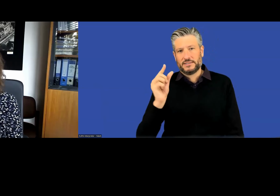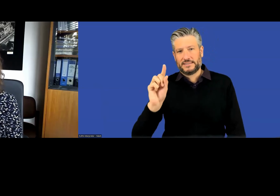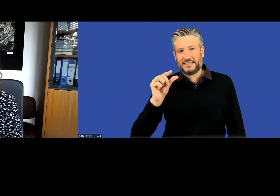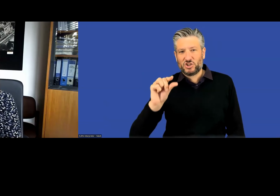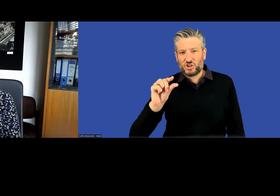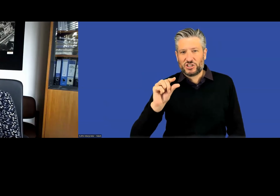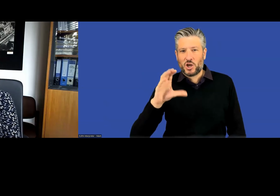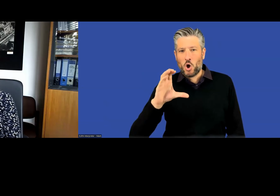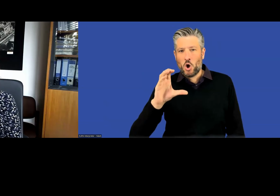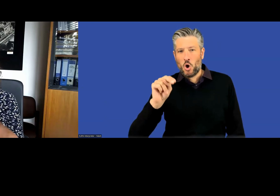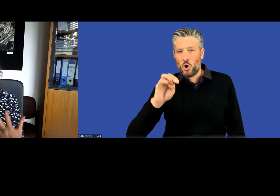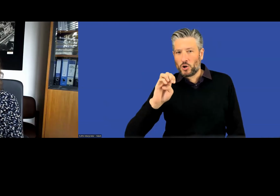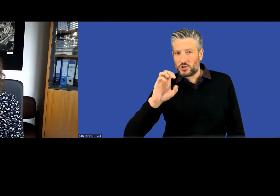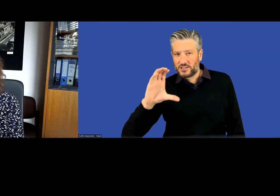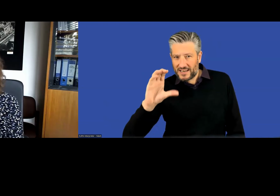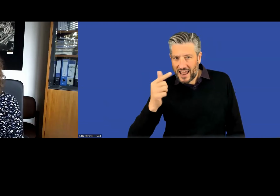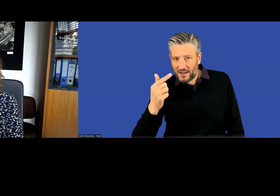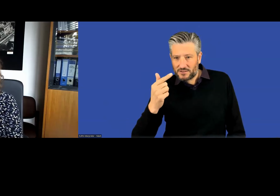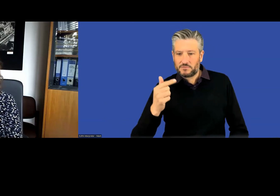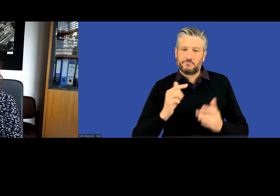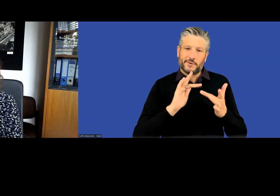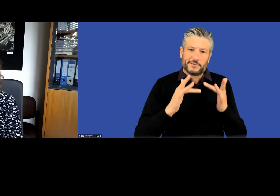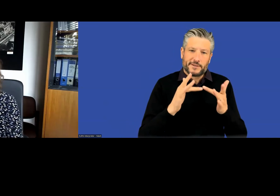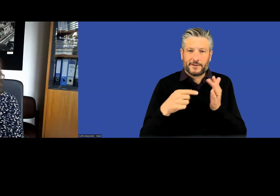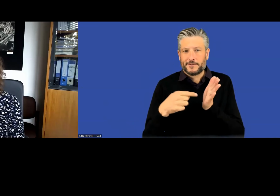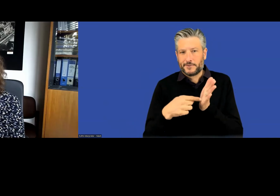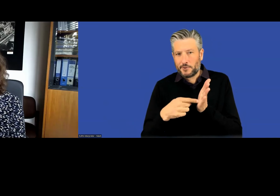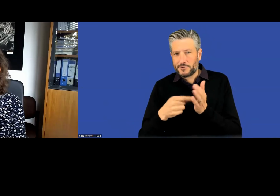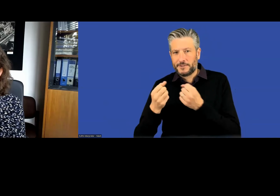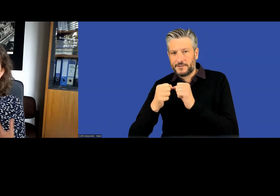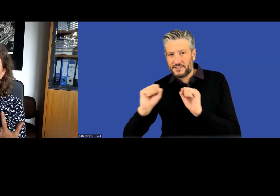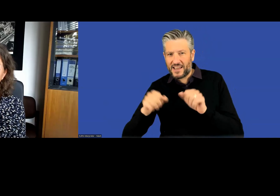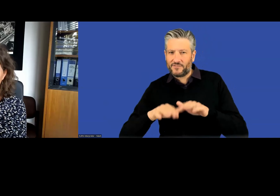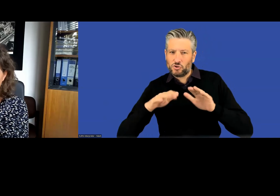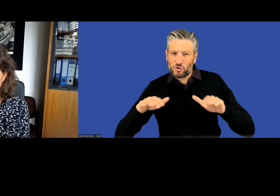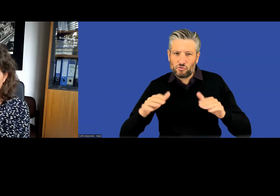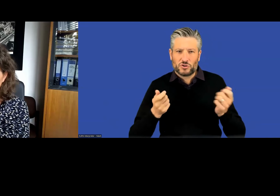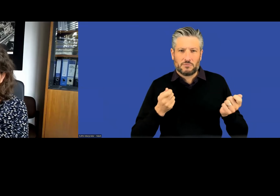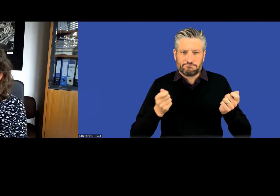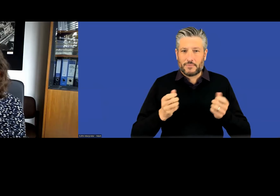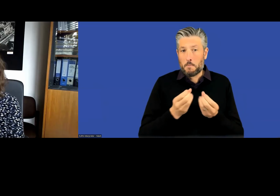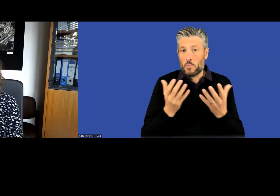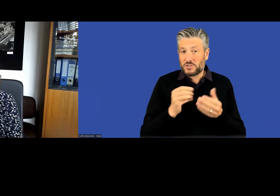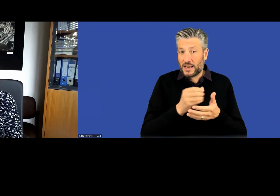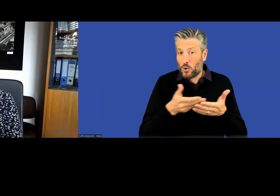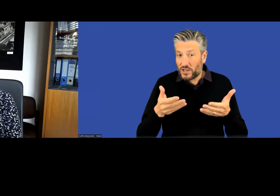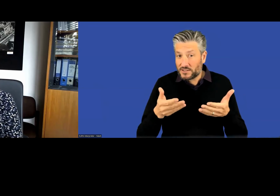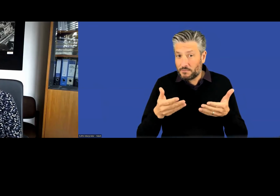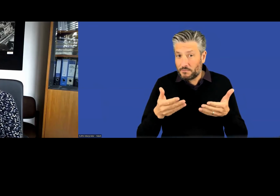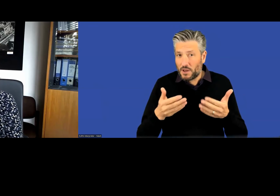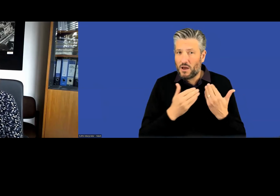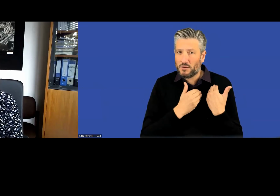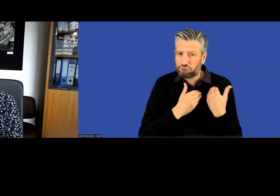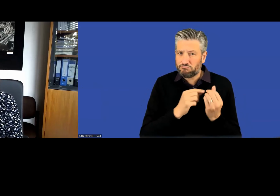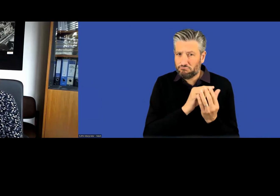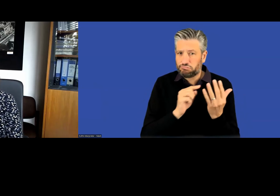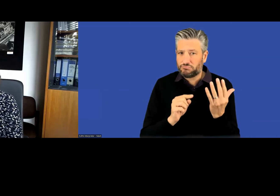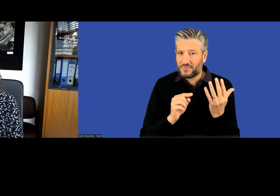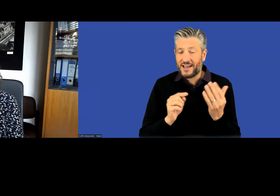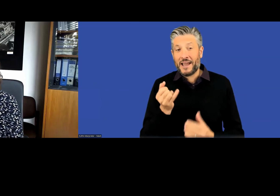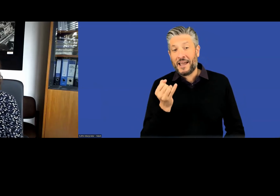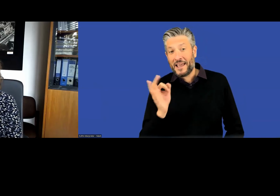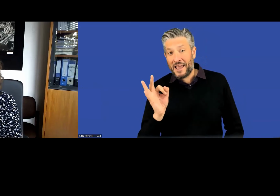safer internet for children, as well as the Connect Equality Coordinator. And in my free time, if I get any, I'm also a keen